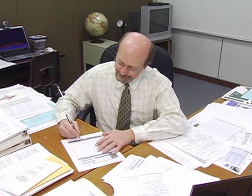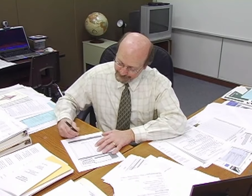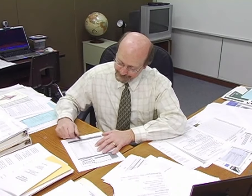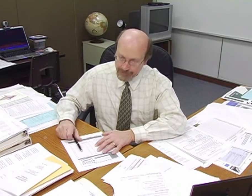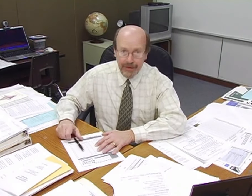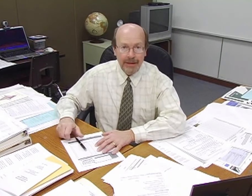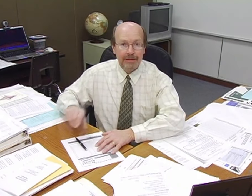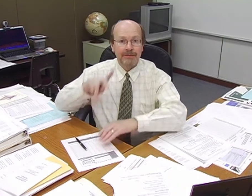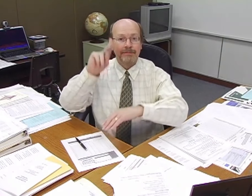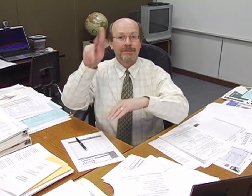Here's our principal.